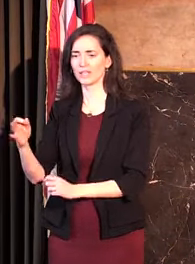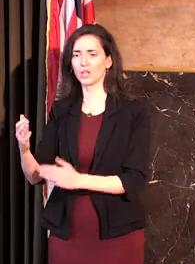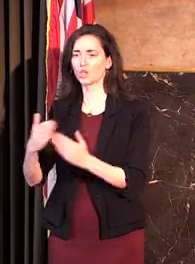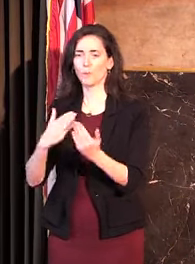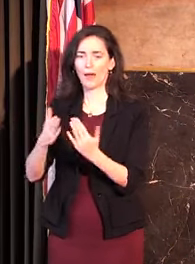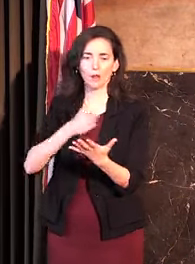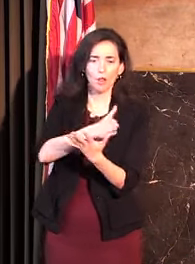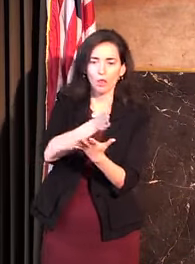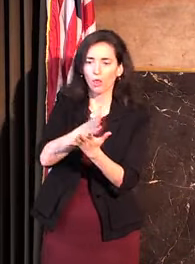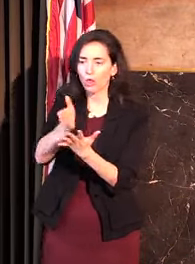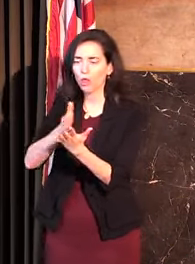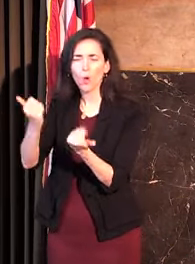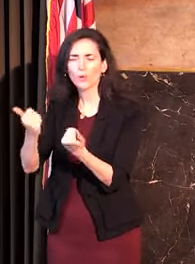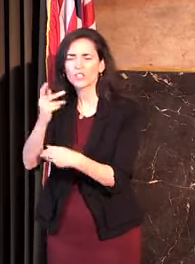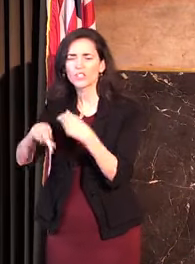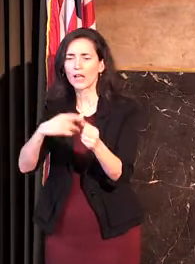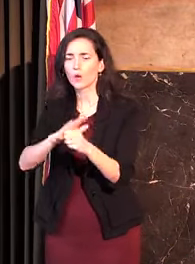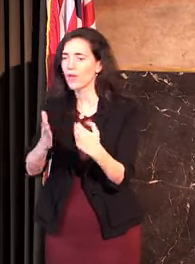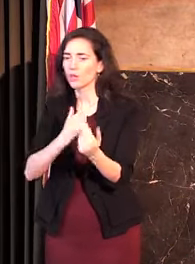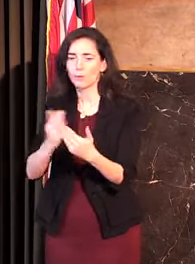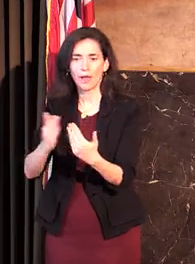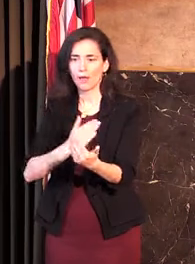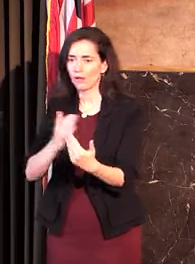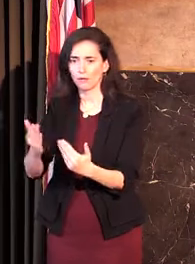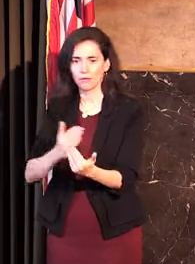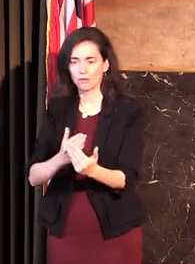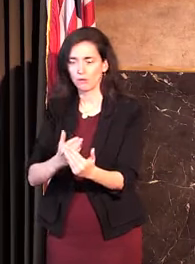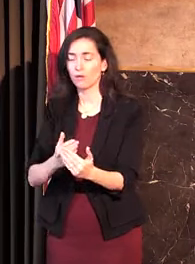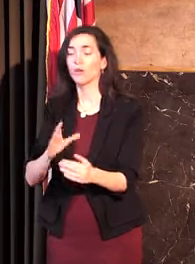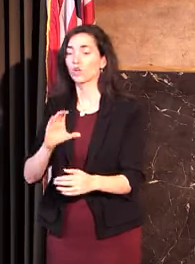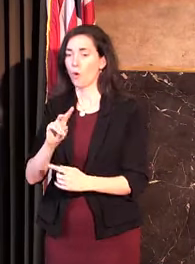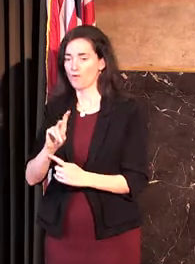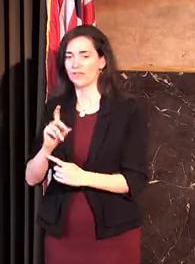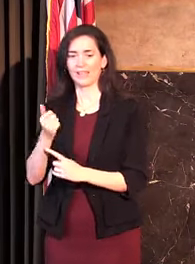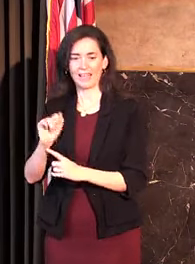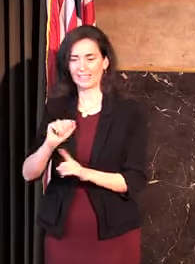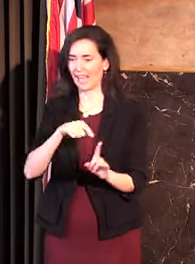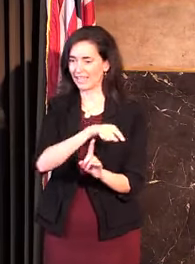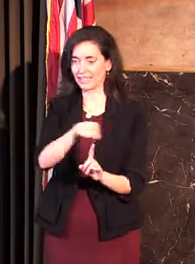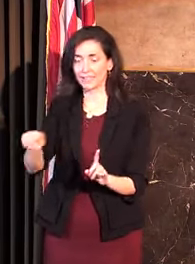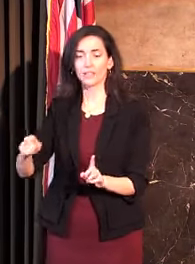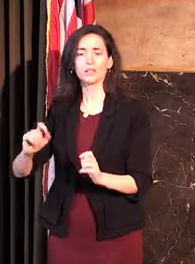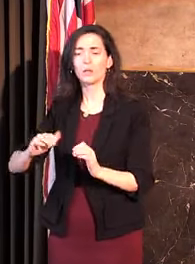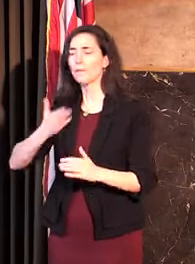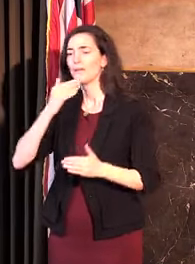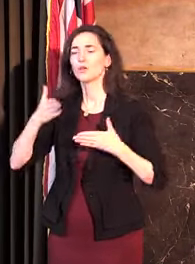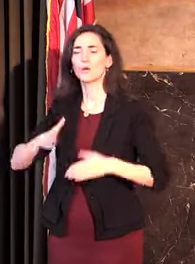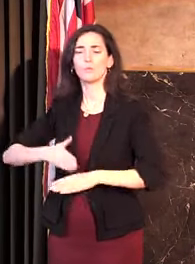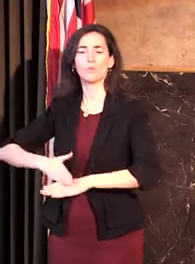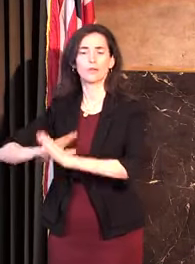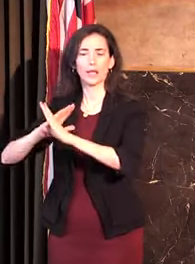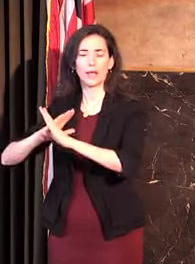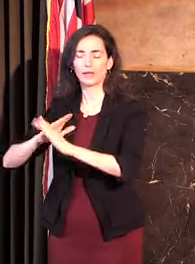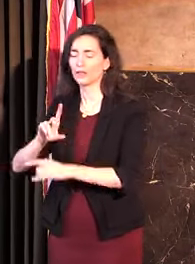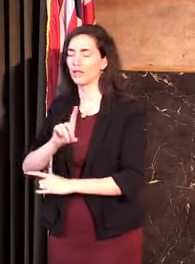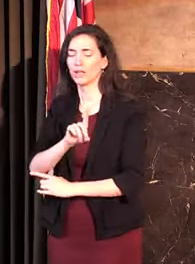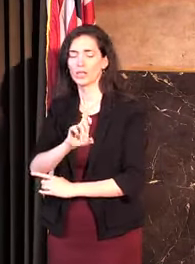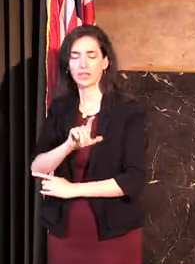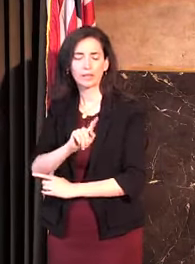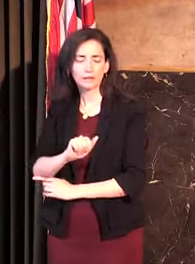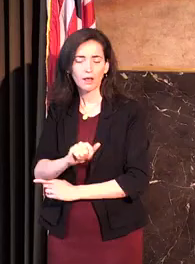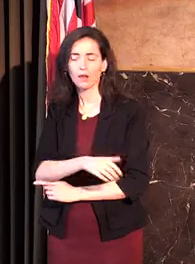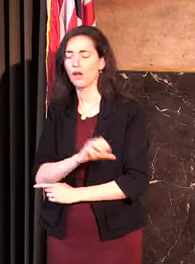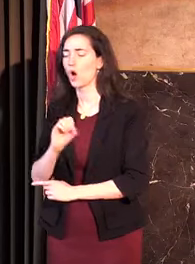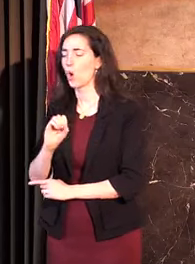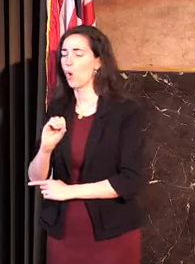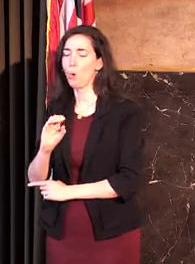variant that you're thinking about or that you might be exposed to, whether it's Delta, Omicron, or